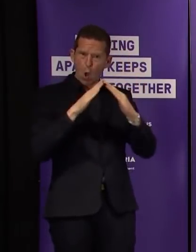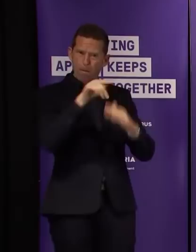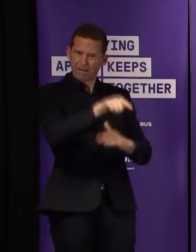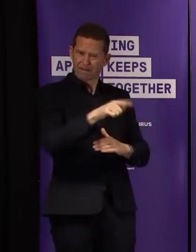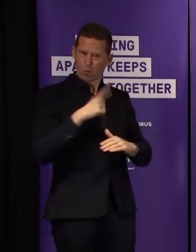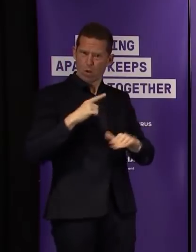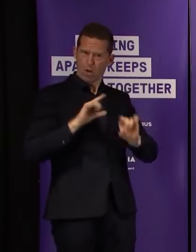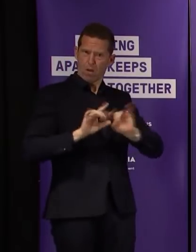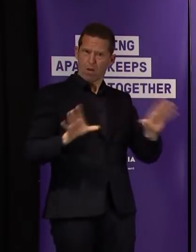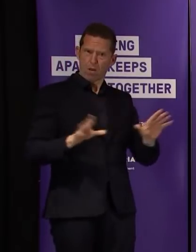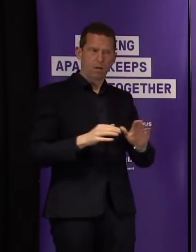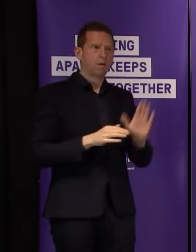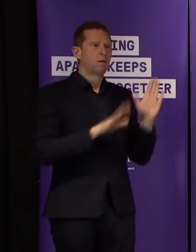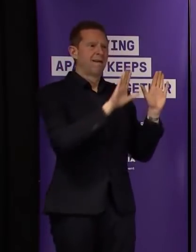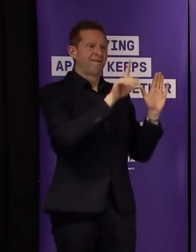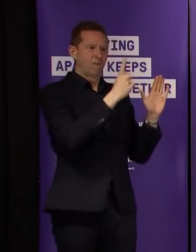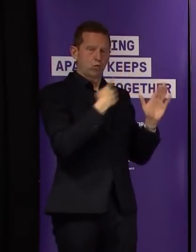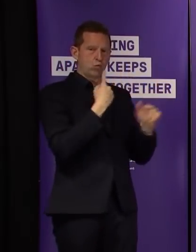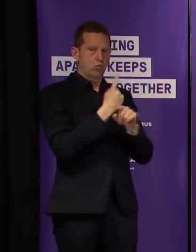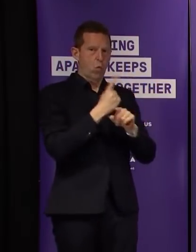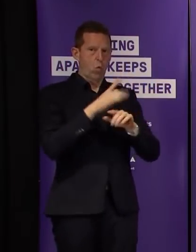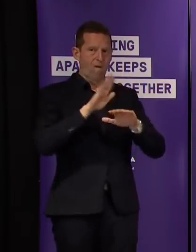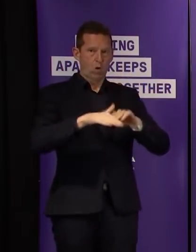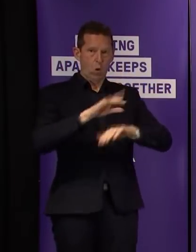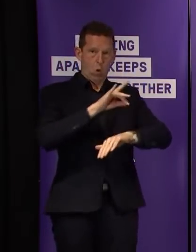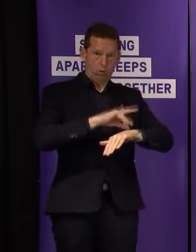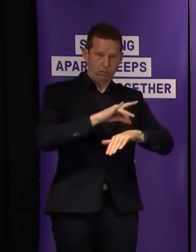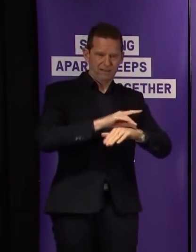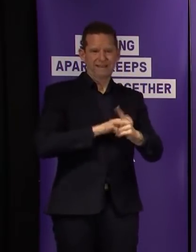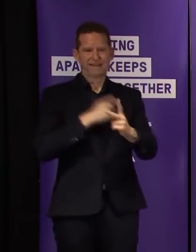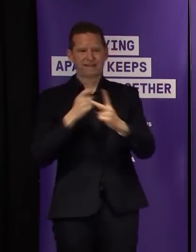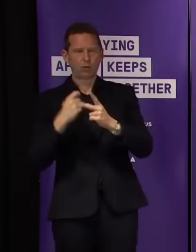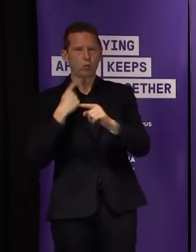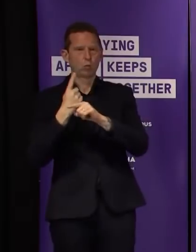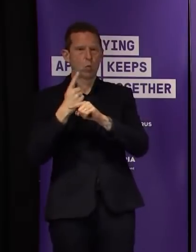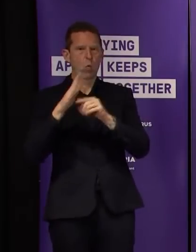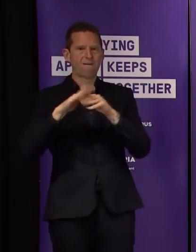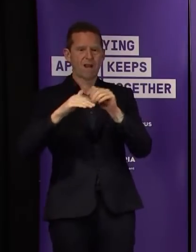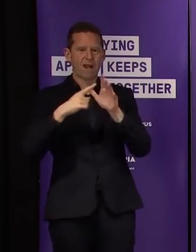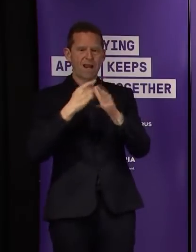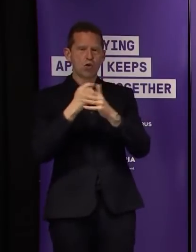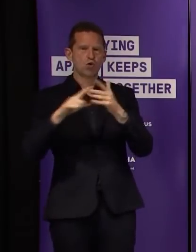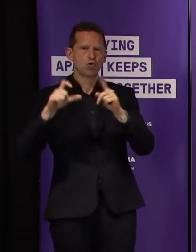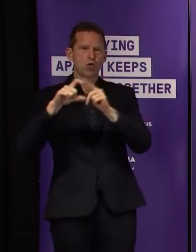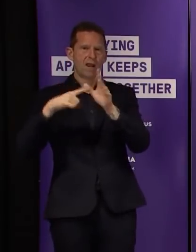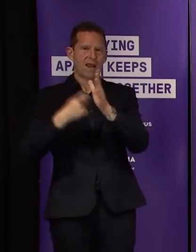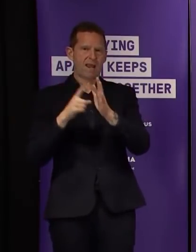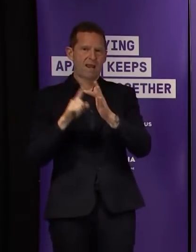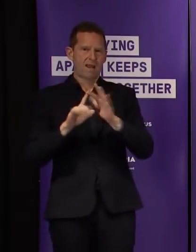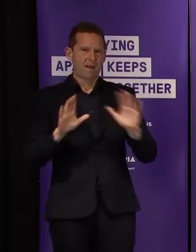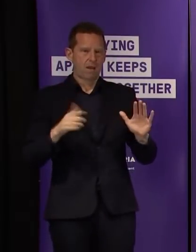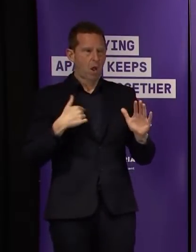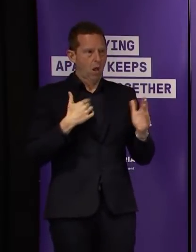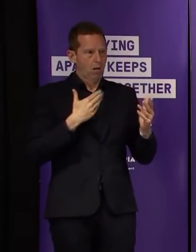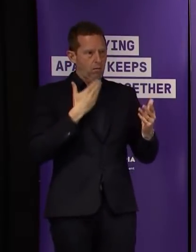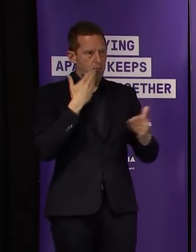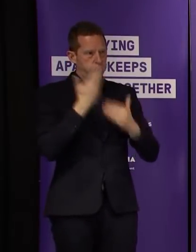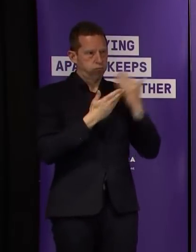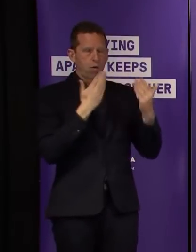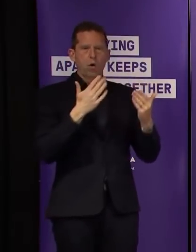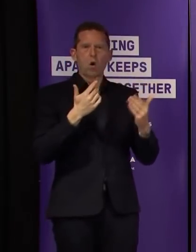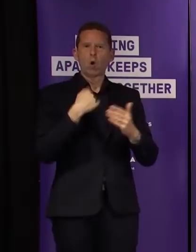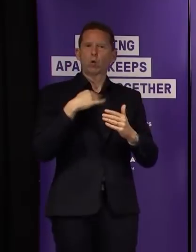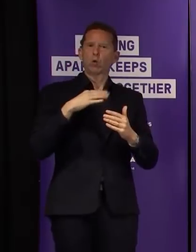to that, to the issue about hospitals first, and then I'm happy to come to aged care. What I'm saying is I'll try and be factual rather than giving you my